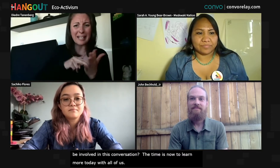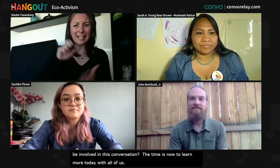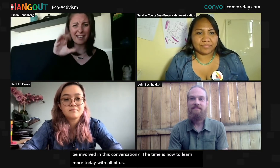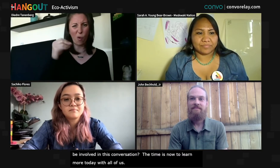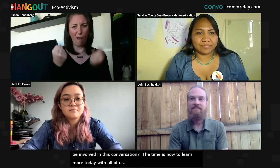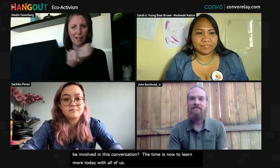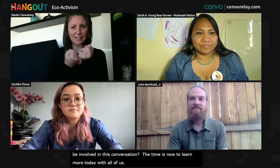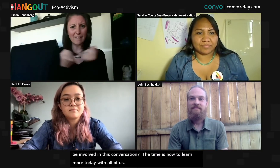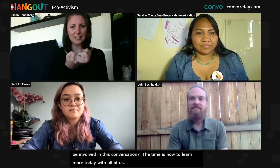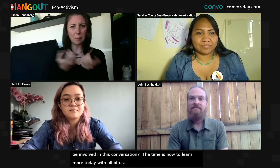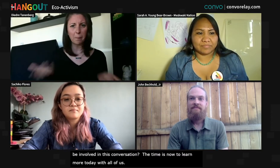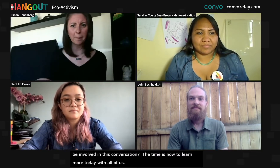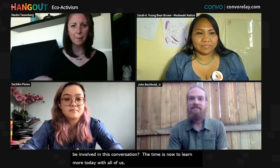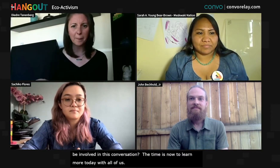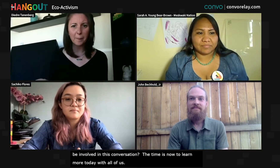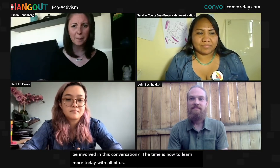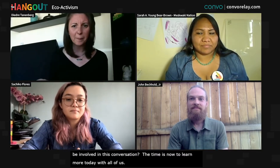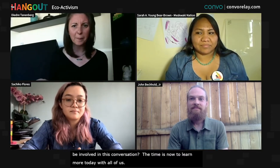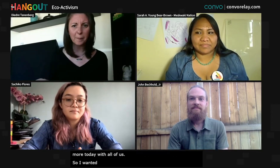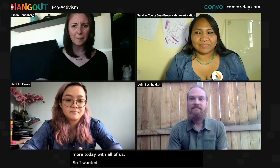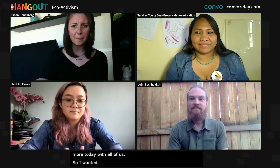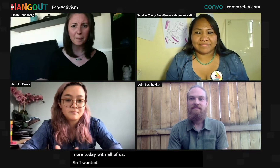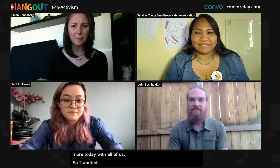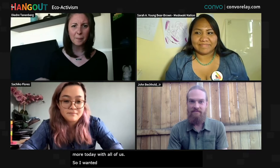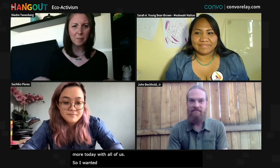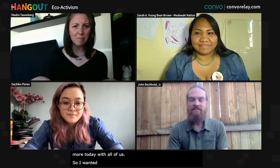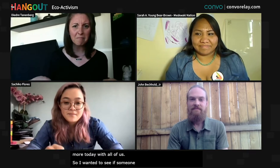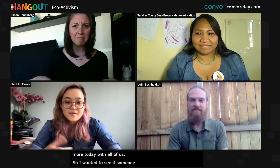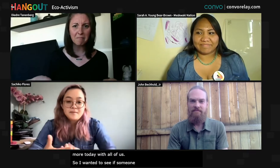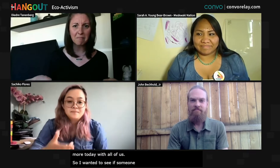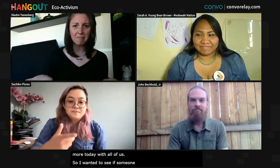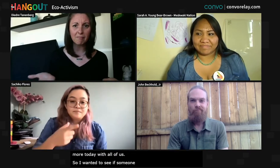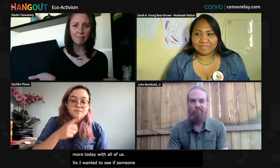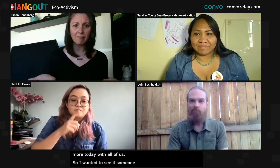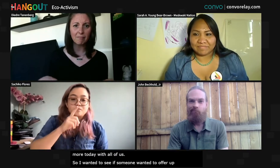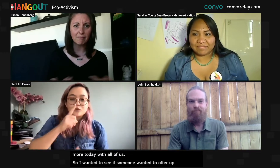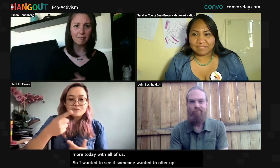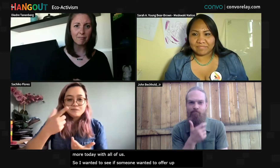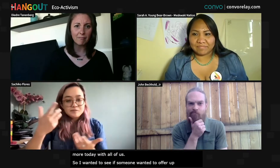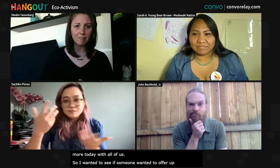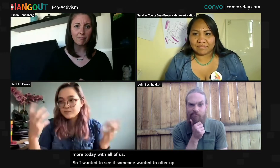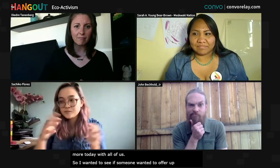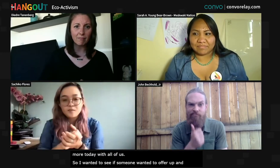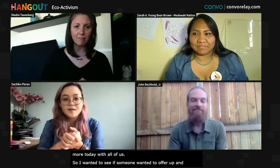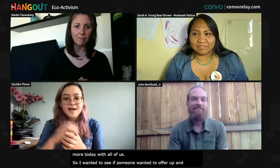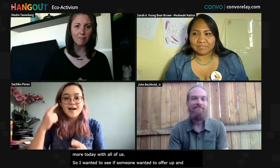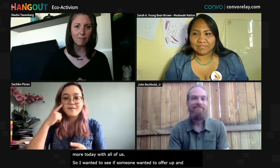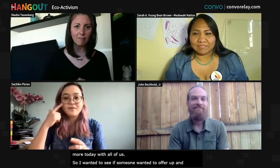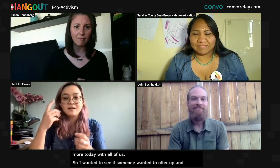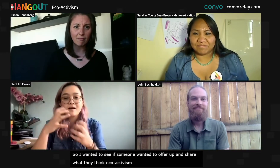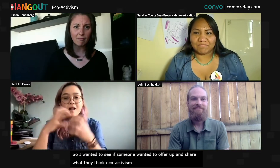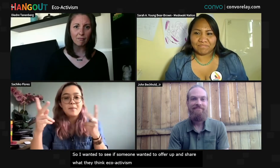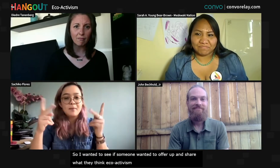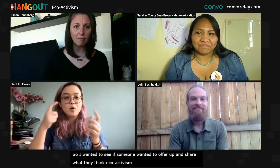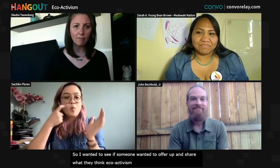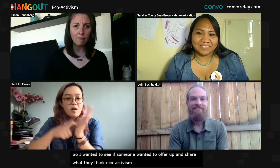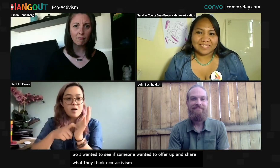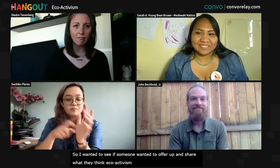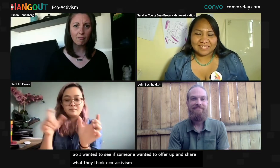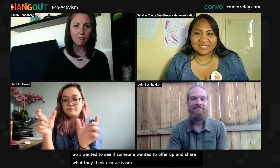So I wanted to see if someone wanted to offer up and share what they think eco-activism is. Sure, I'll do that.